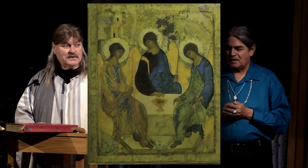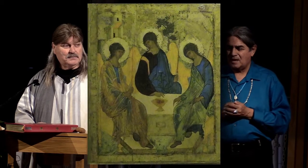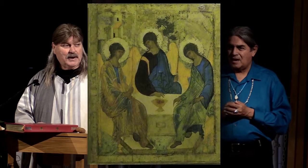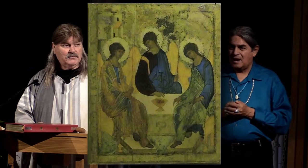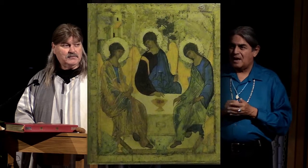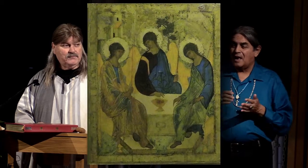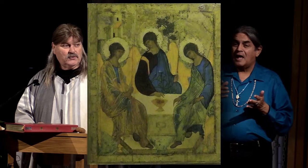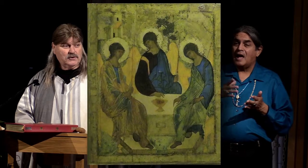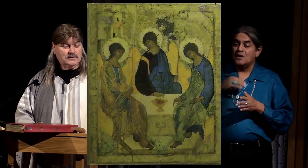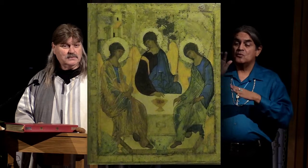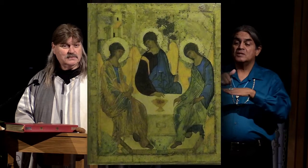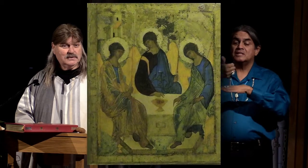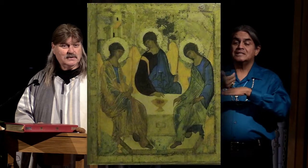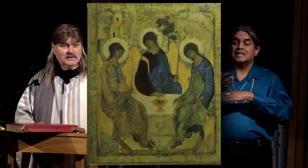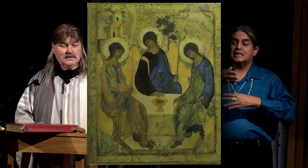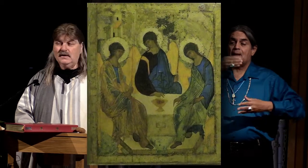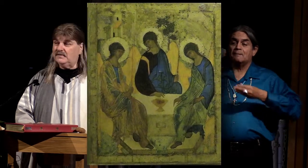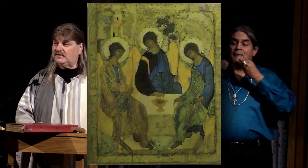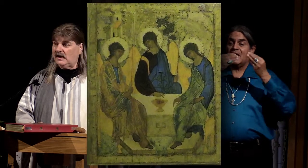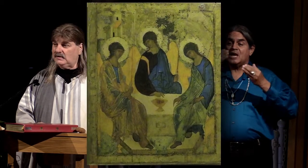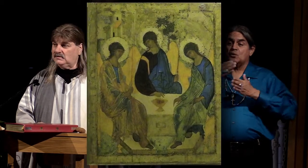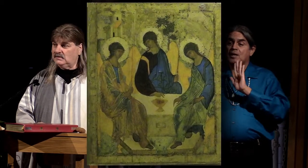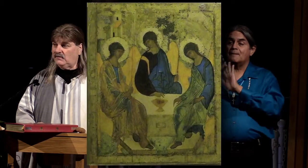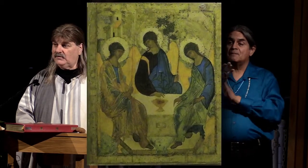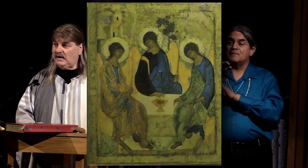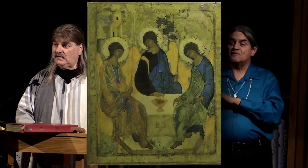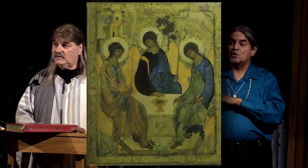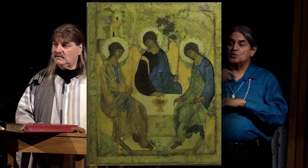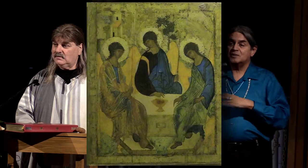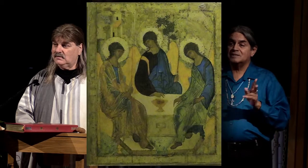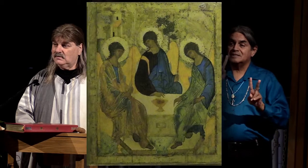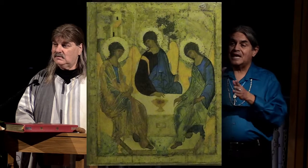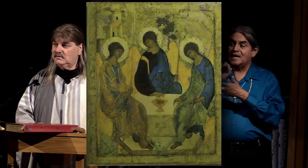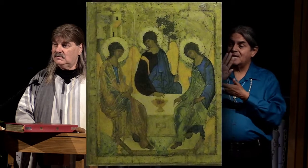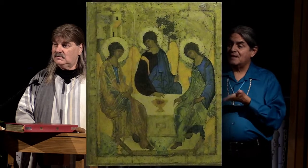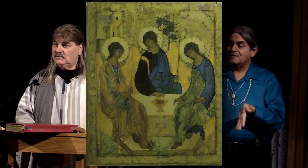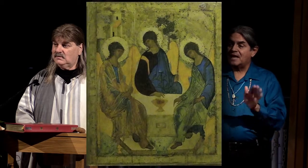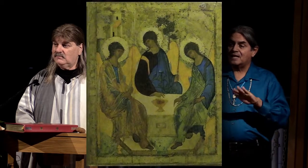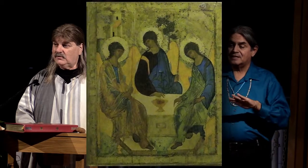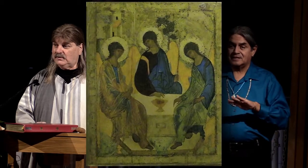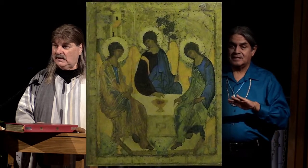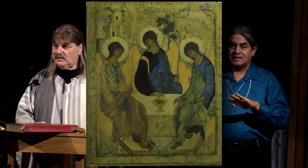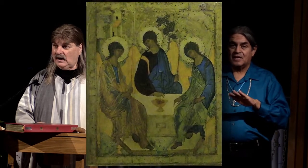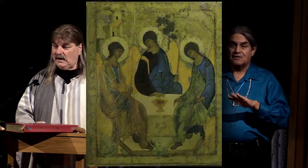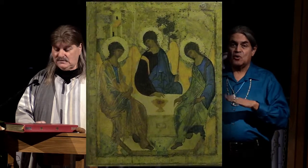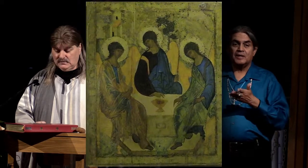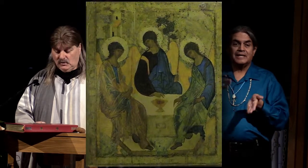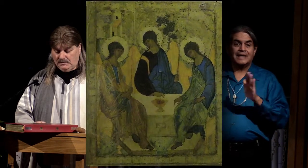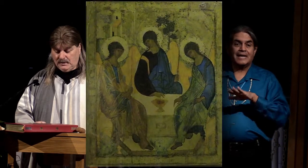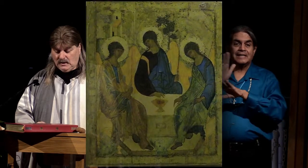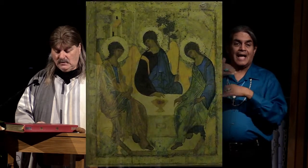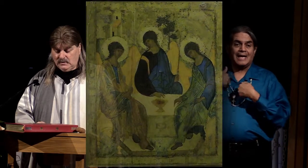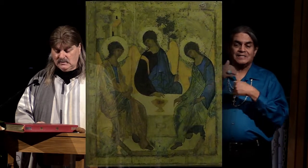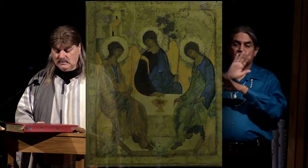I will set the banquet before you in the sight of death. For death has